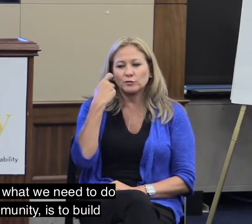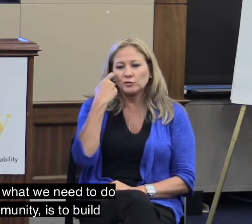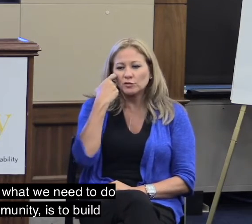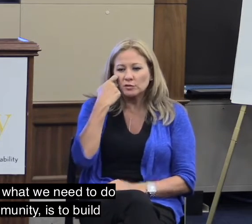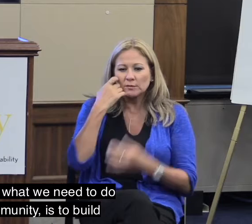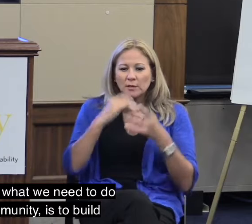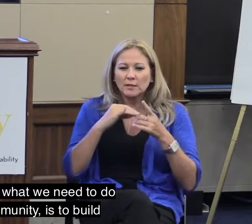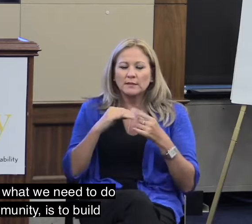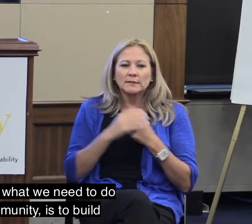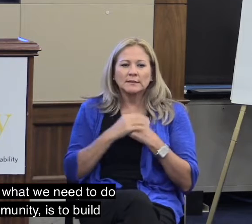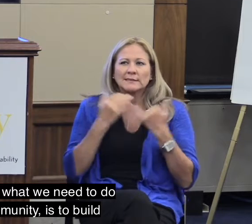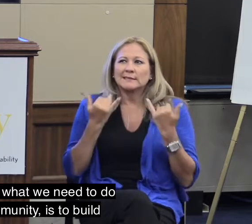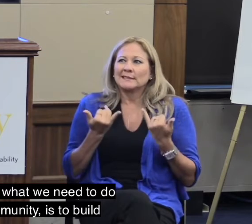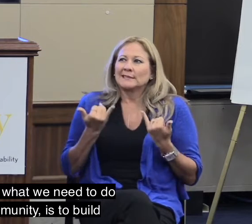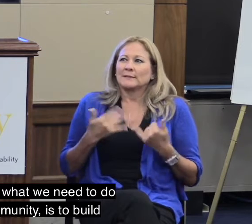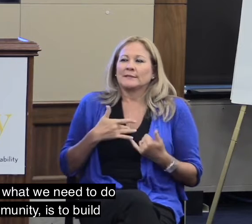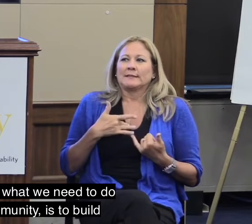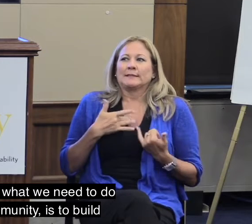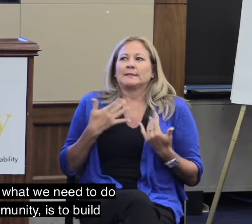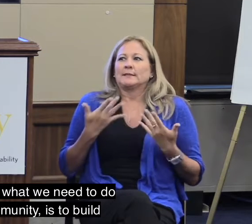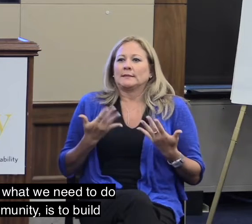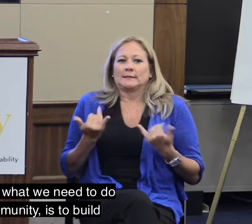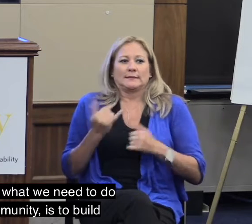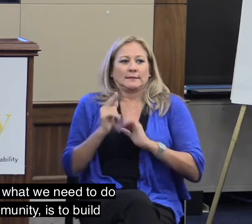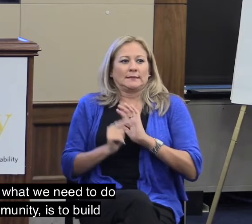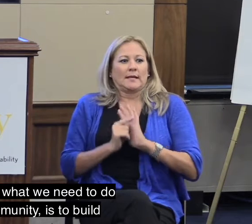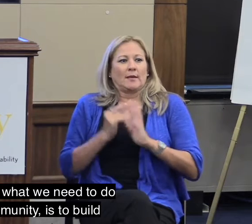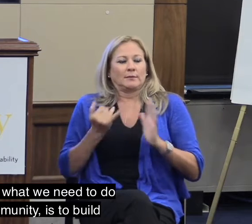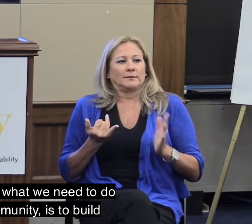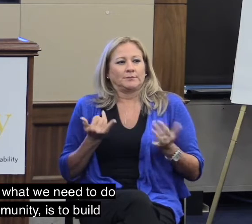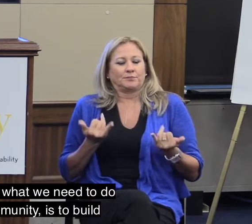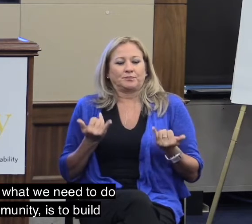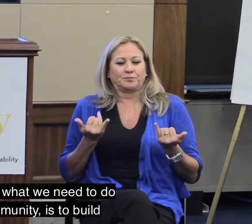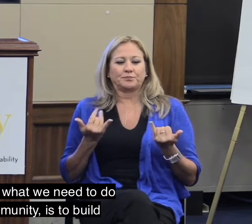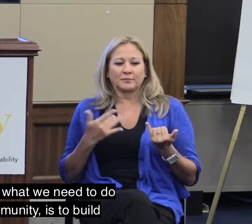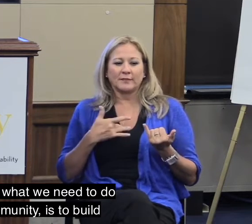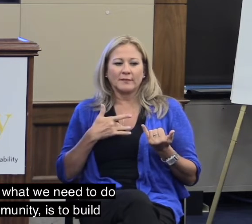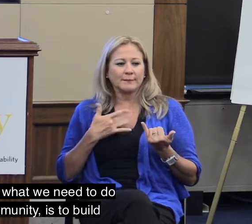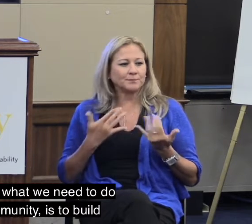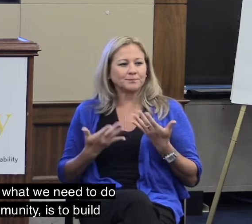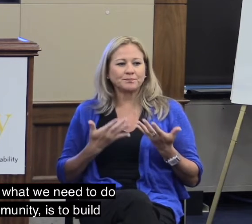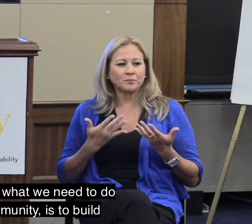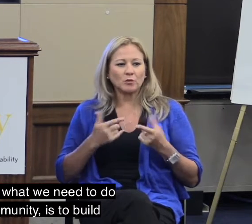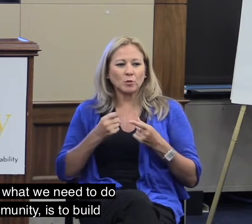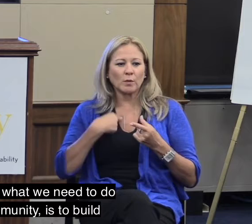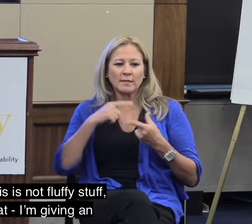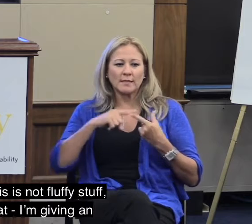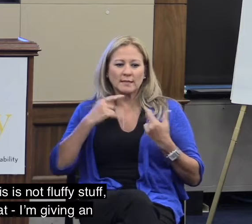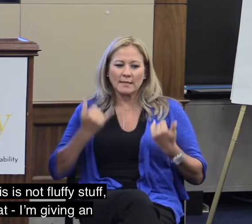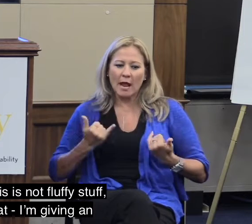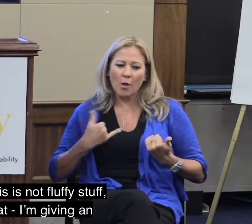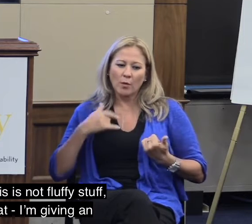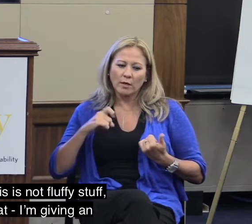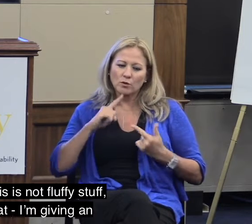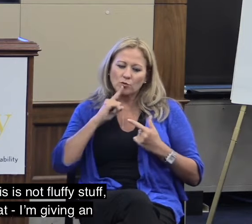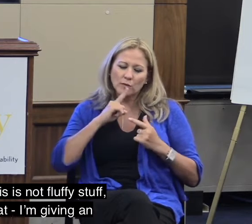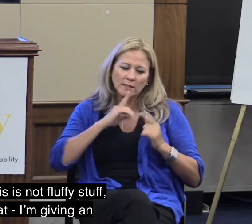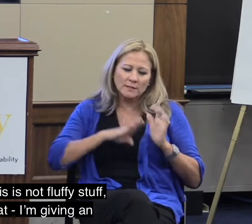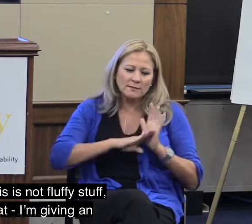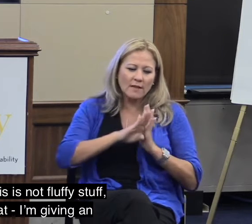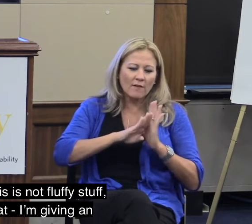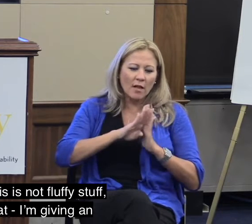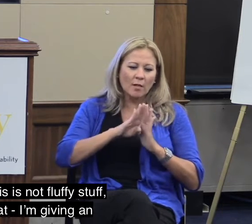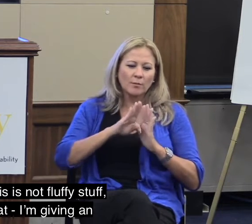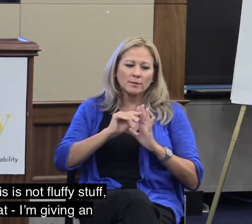can be polarizing times. But what we need to do as a disability community is to build up one another. And this is not